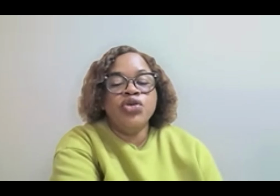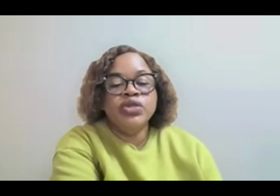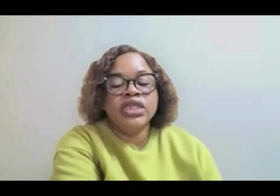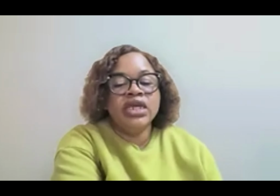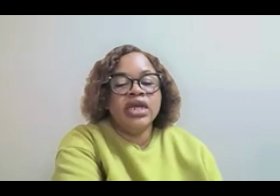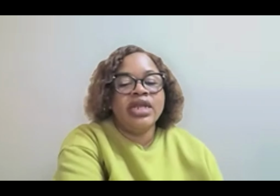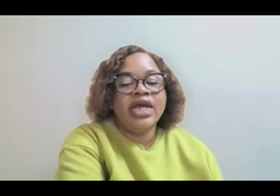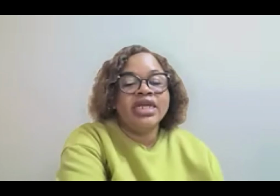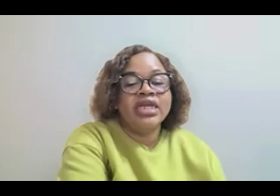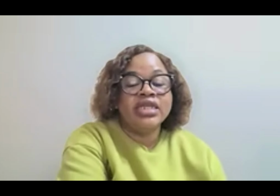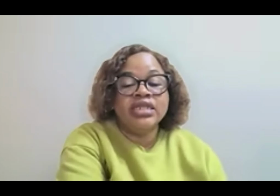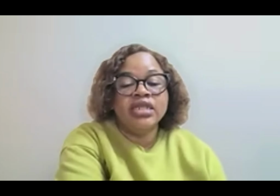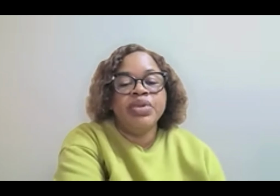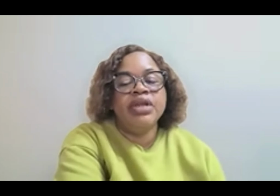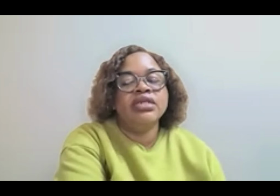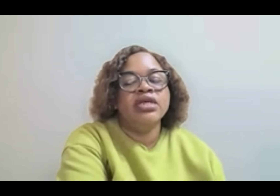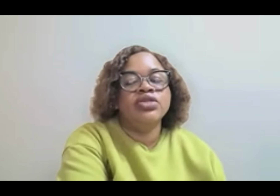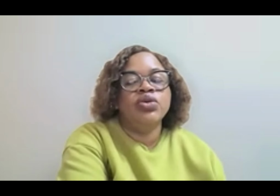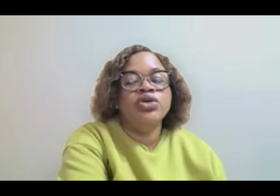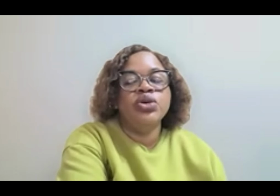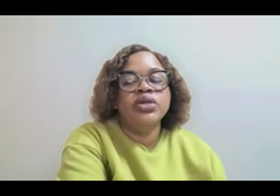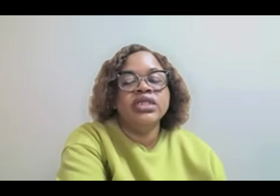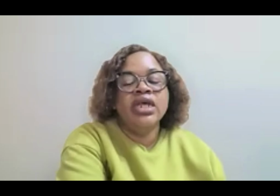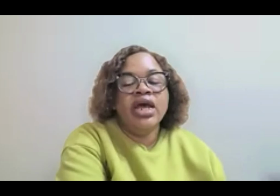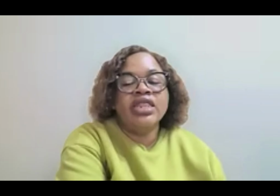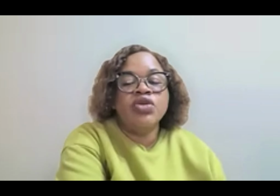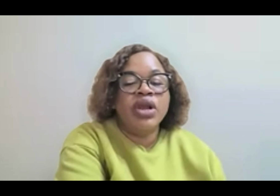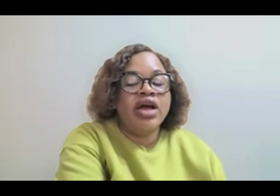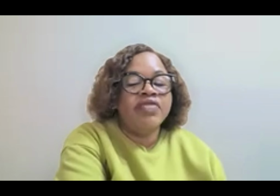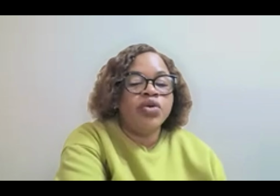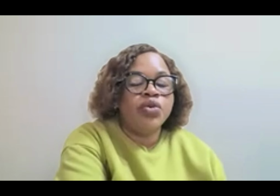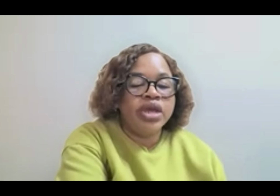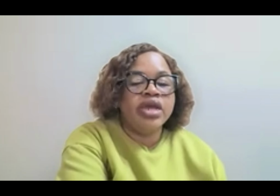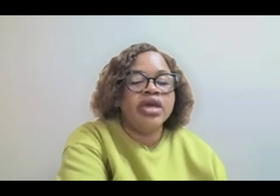using data sets as they build their solutions. And then we'll have a quick